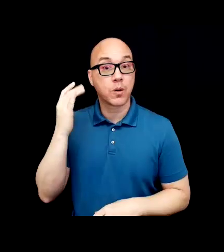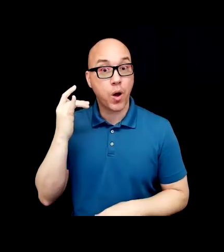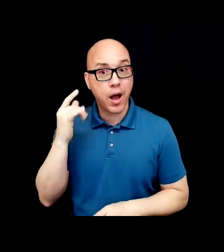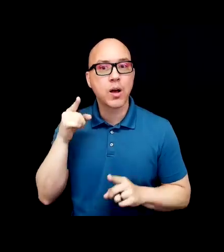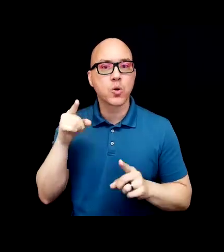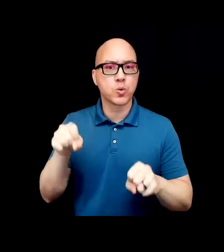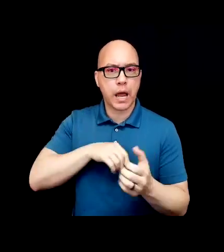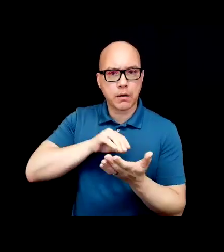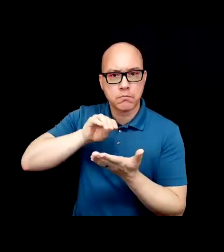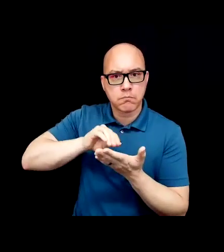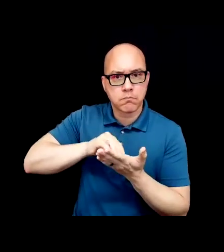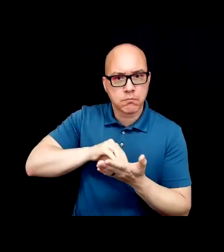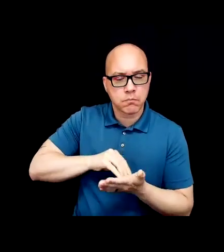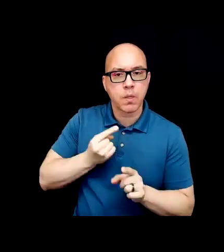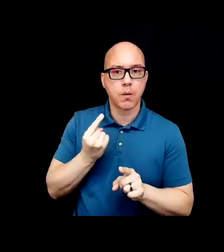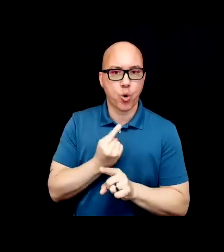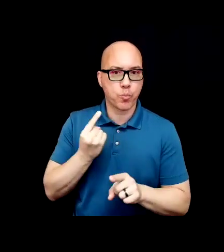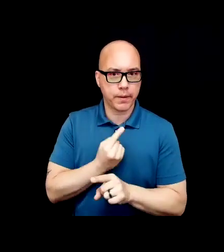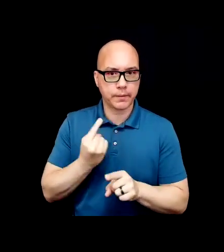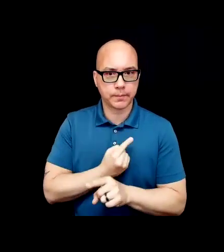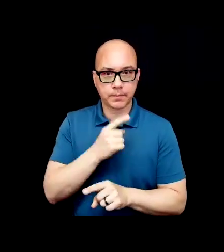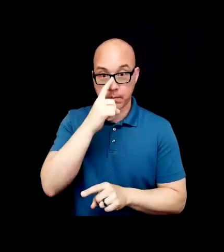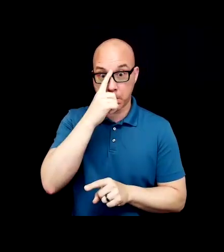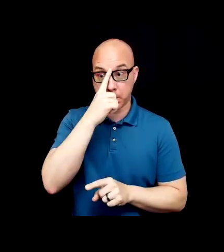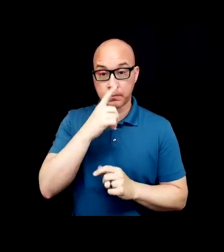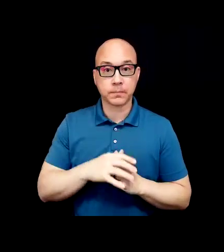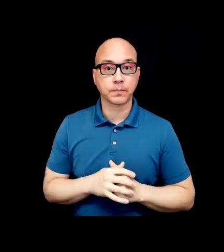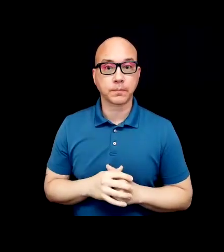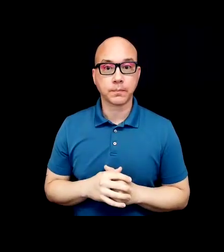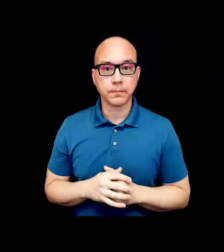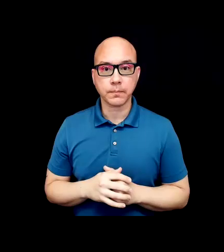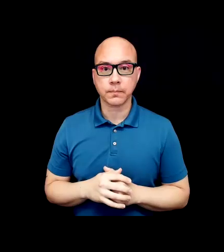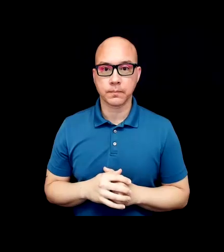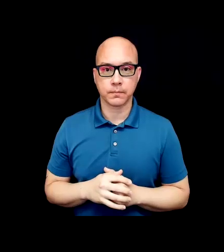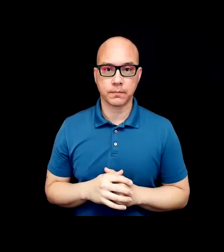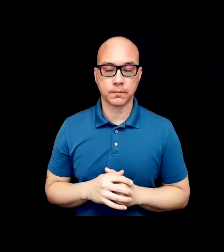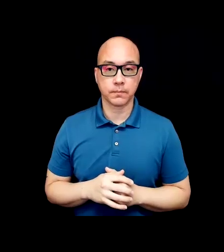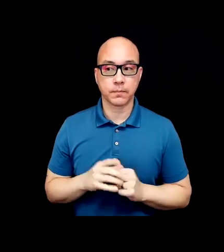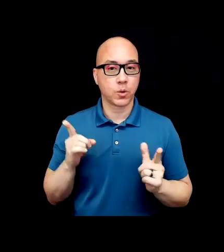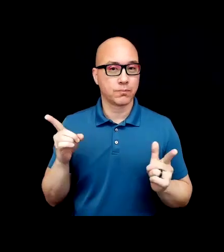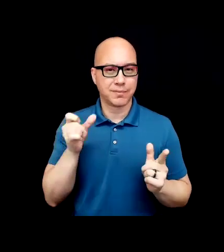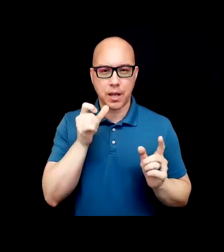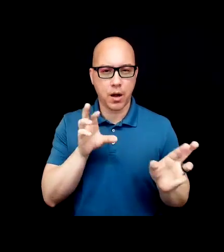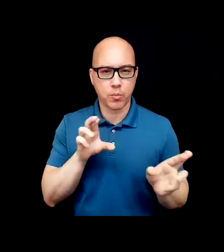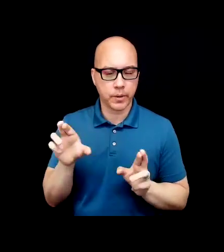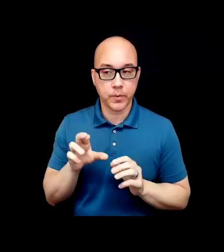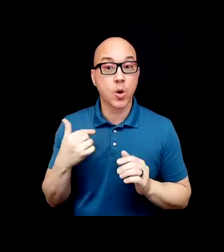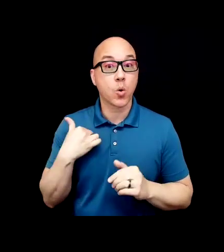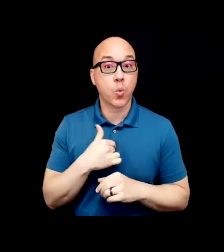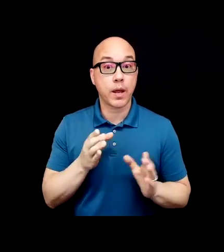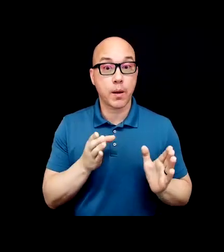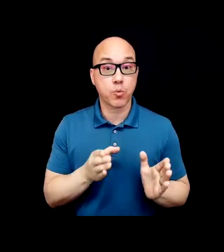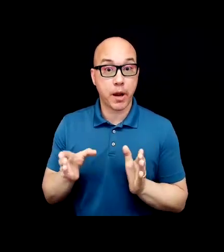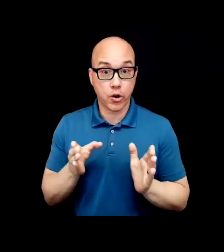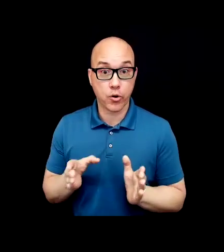to trigger you in saying, oh, I'm going to get a letter in the mail tomorrow. No, that's not how we're going to prepare. We are preparing